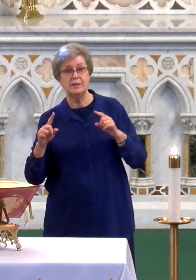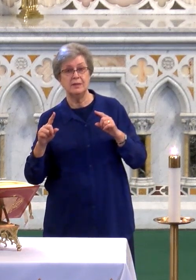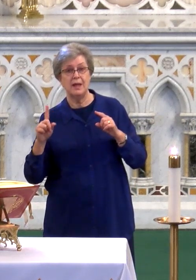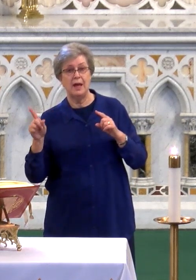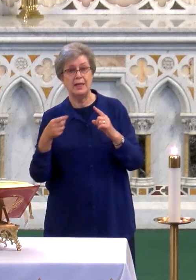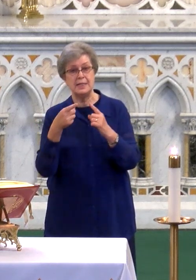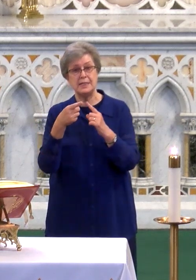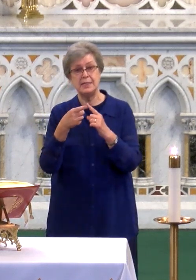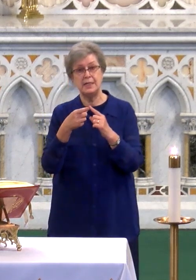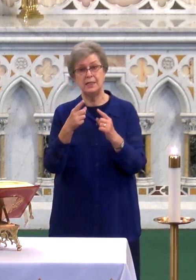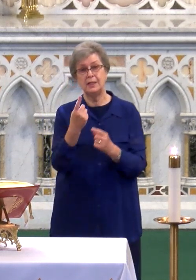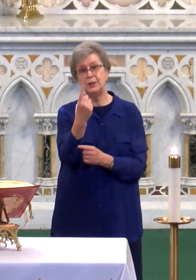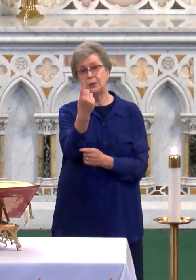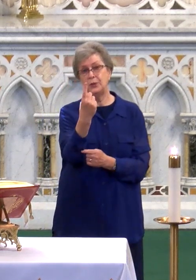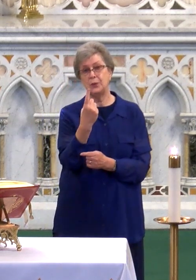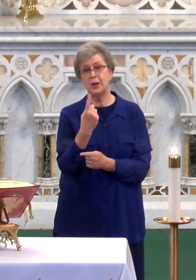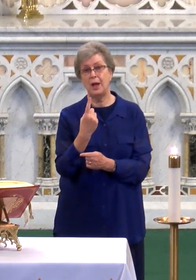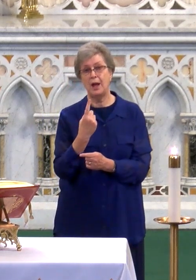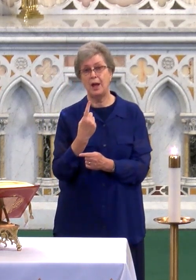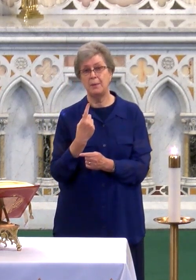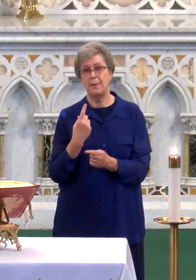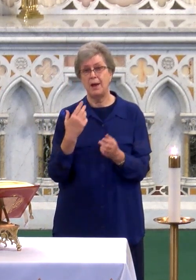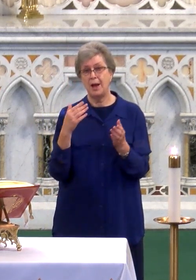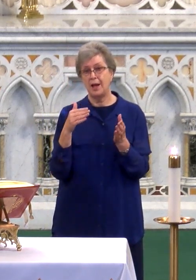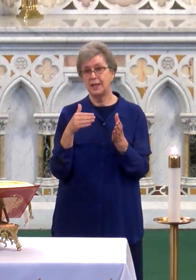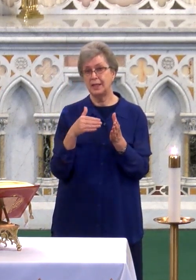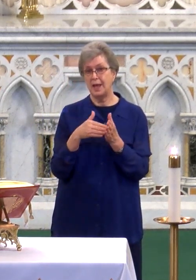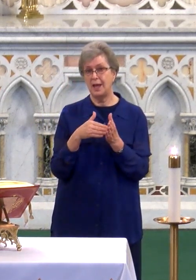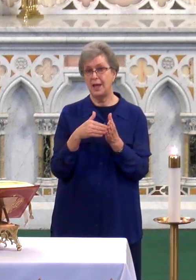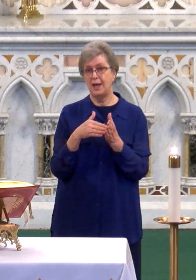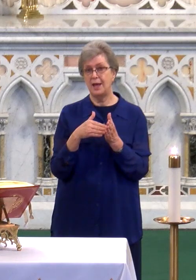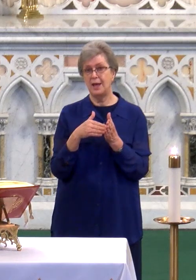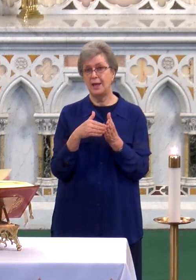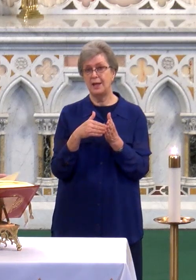resurrection until you come